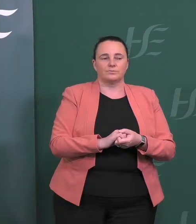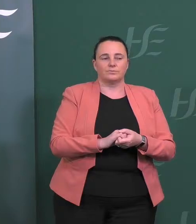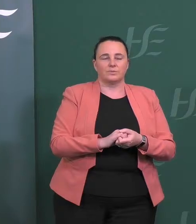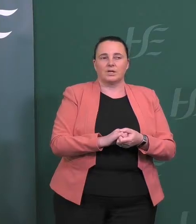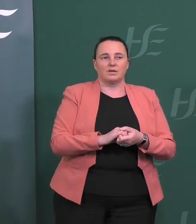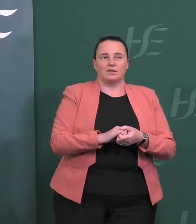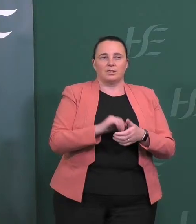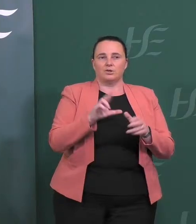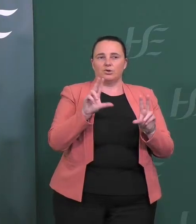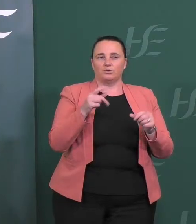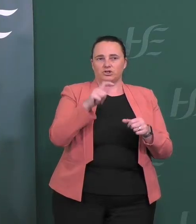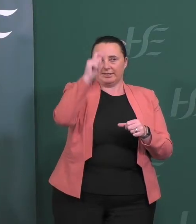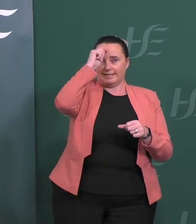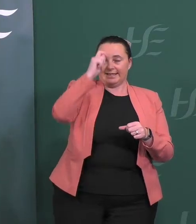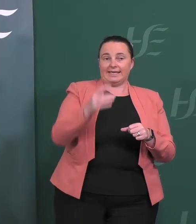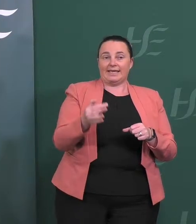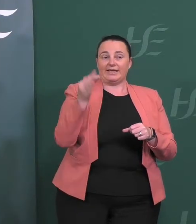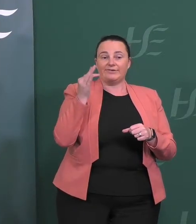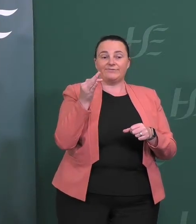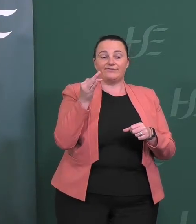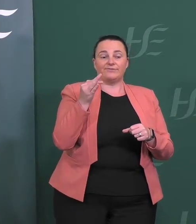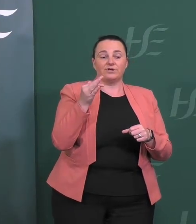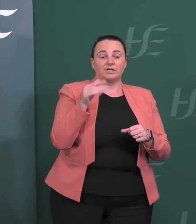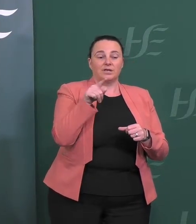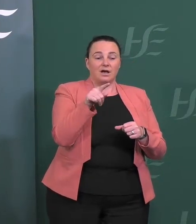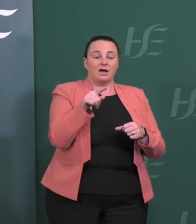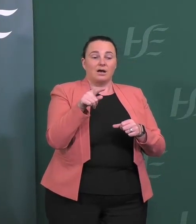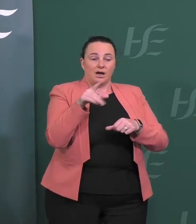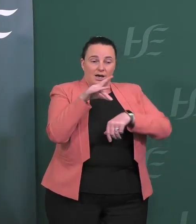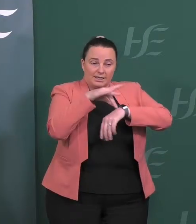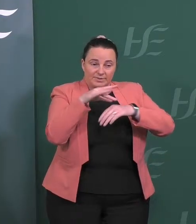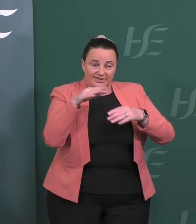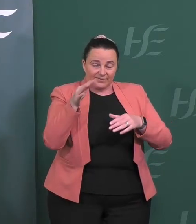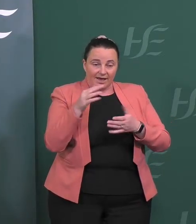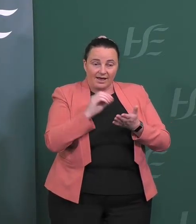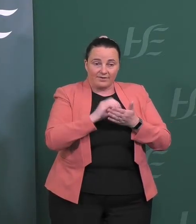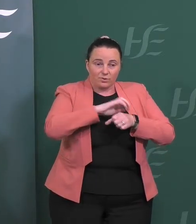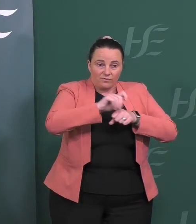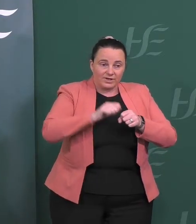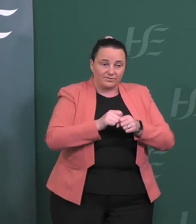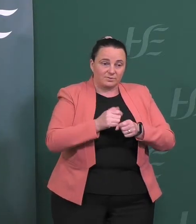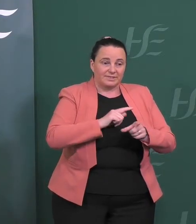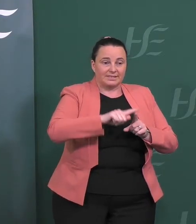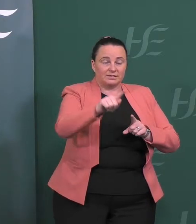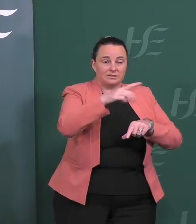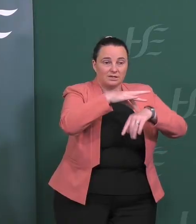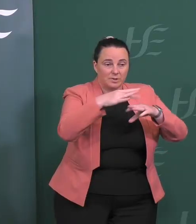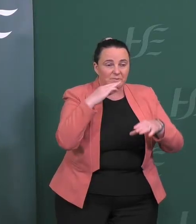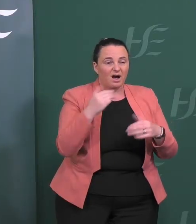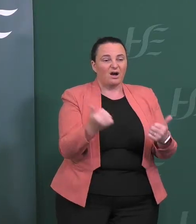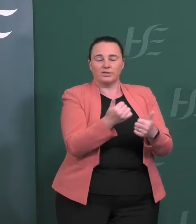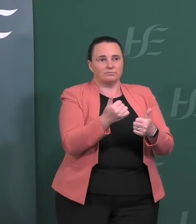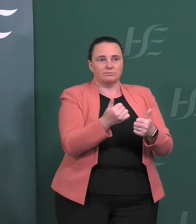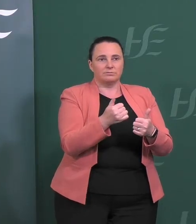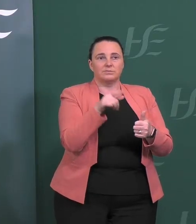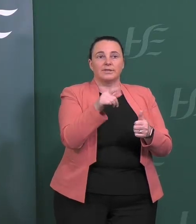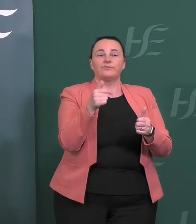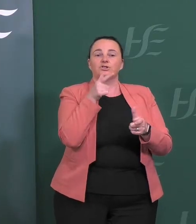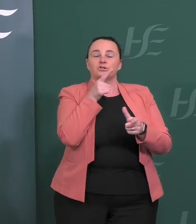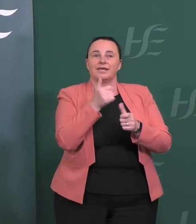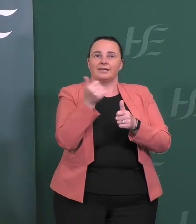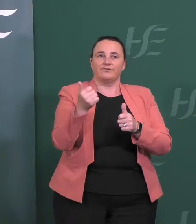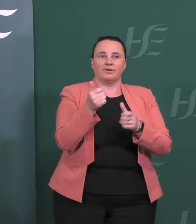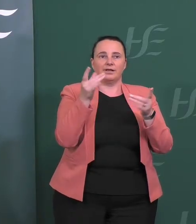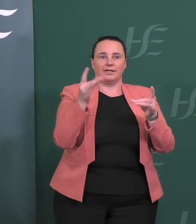any view that being hospitalised with COVID is not serious. Talk to any of our frontline staff, talk to any of our healthcare